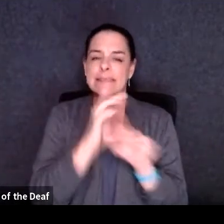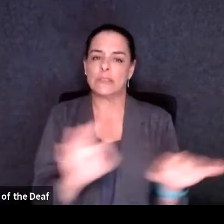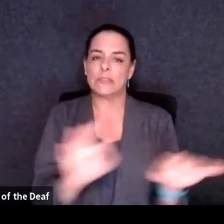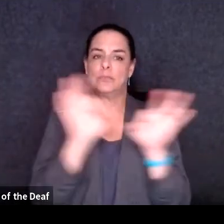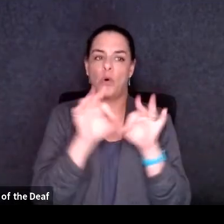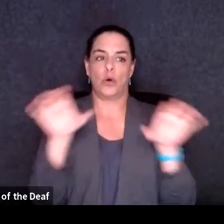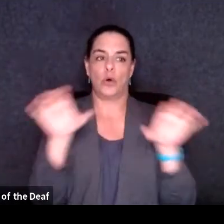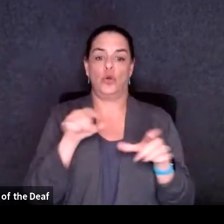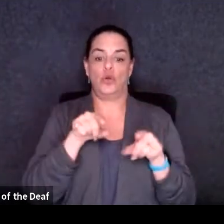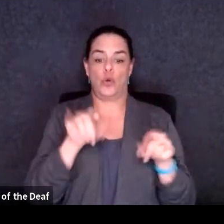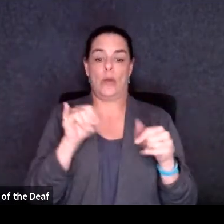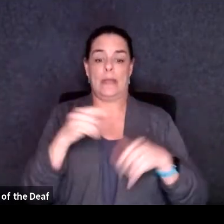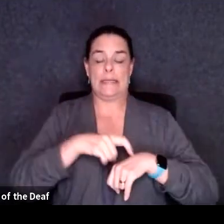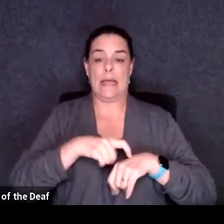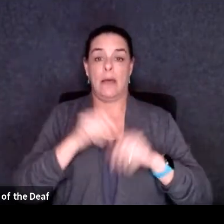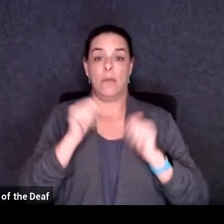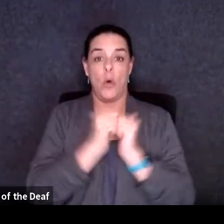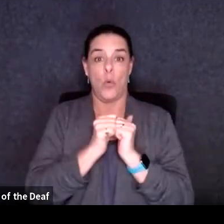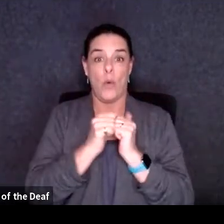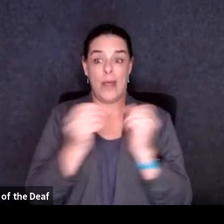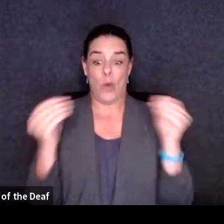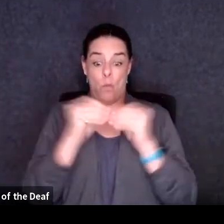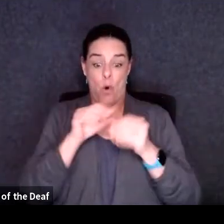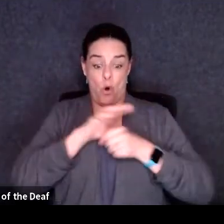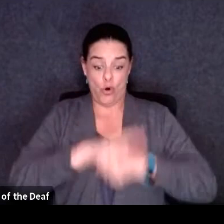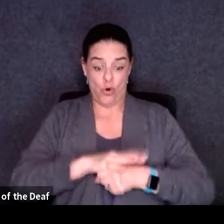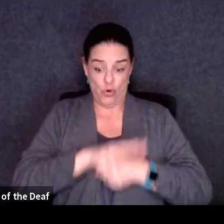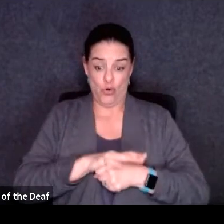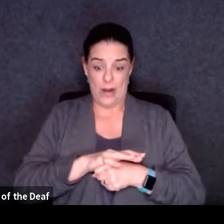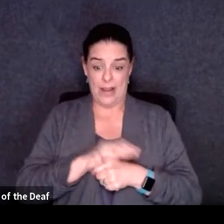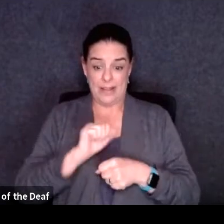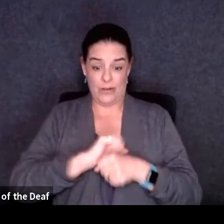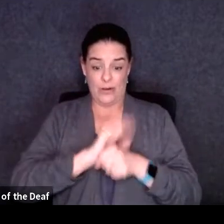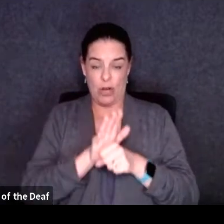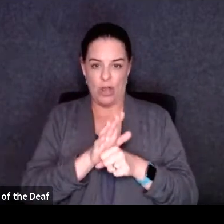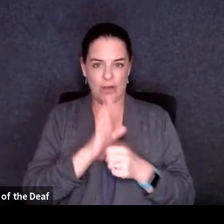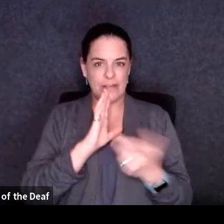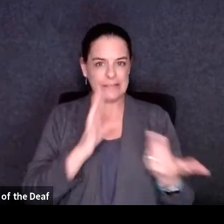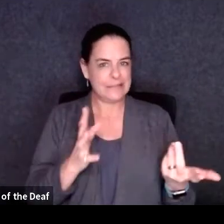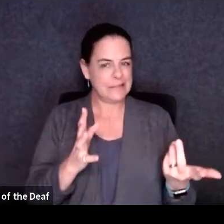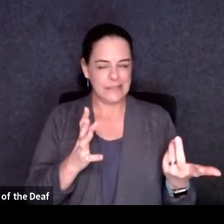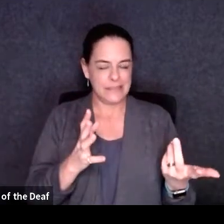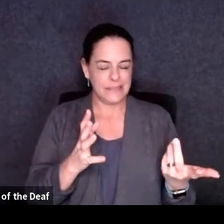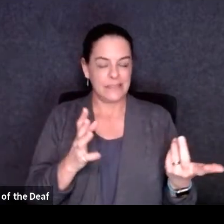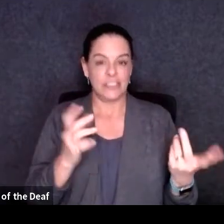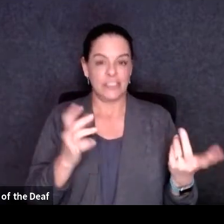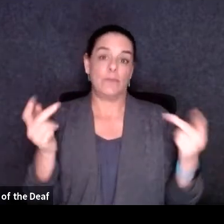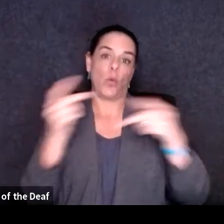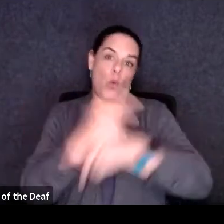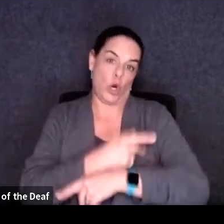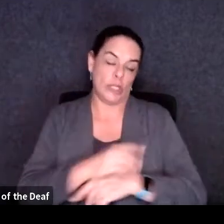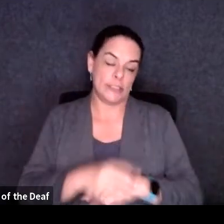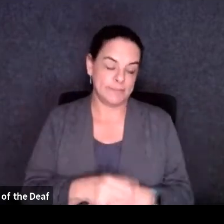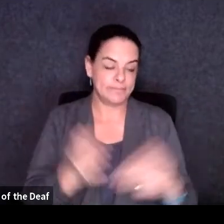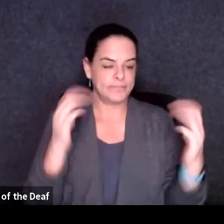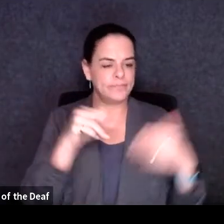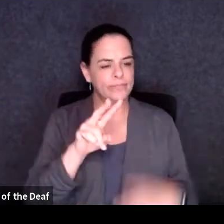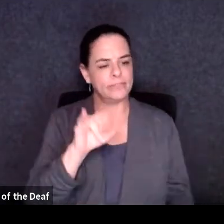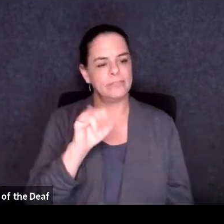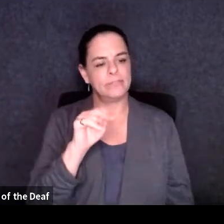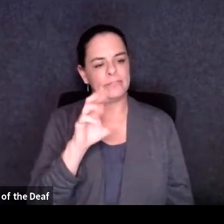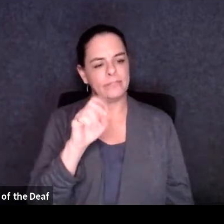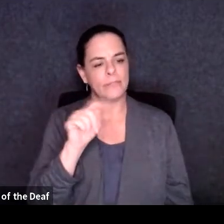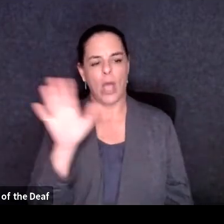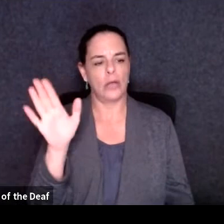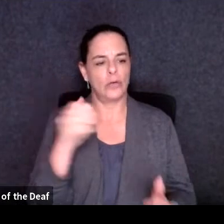time. And with the added stress of COVID-19, they're just as important, if not more, as they are every other year. From Vincent with,